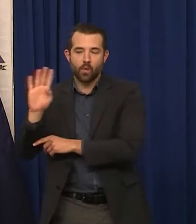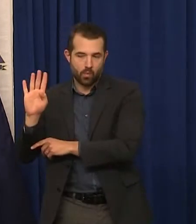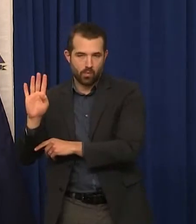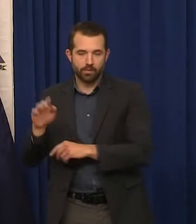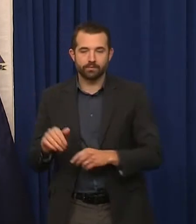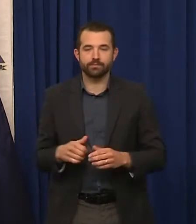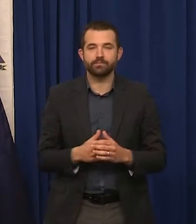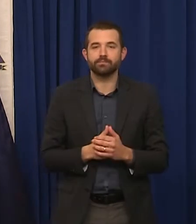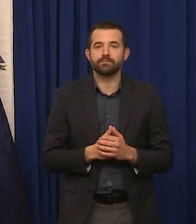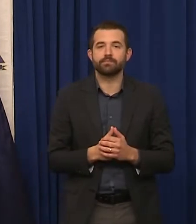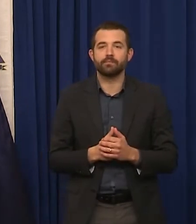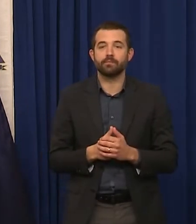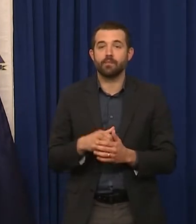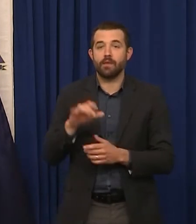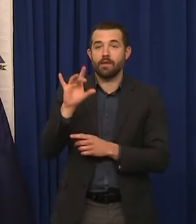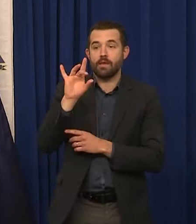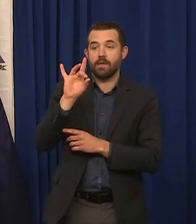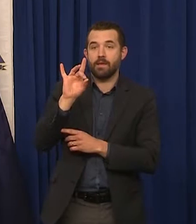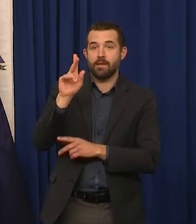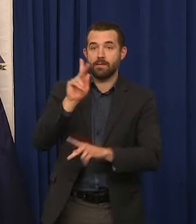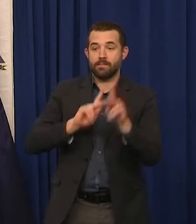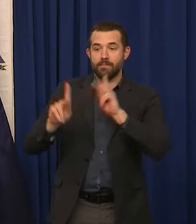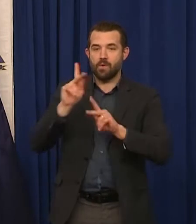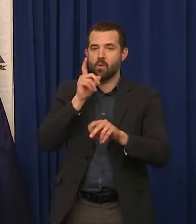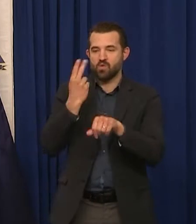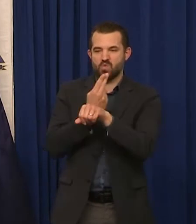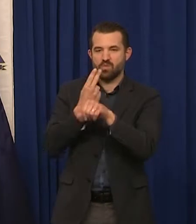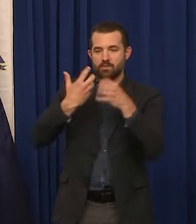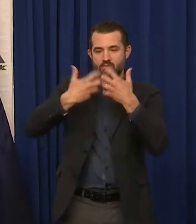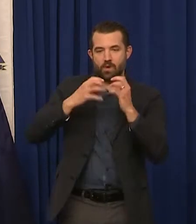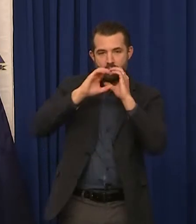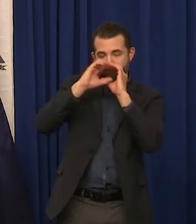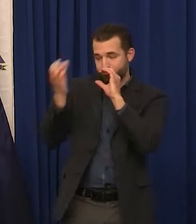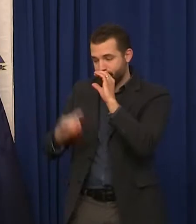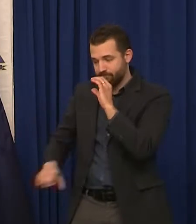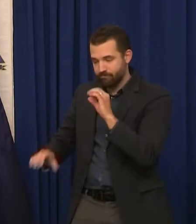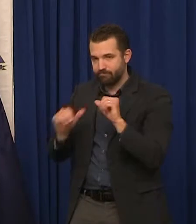And 8 individuals right now remain on ventilators.